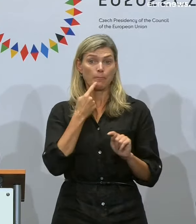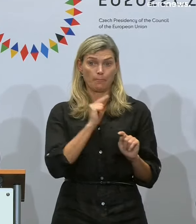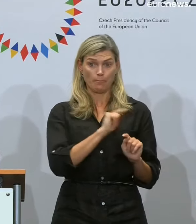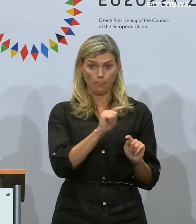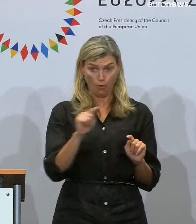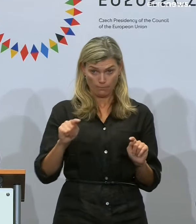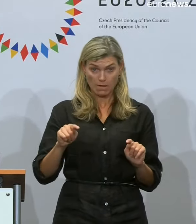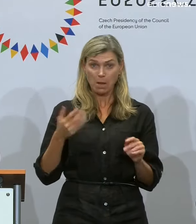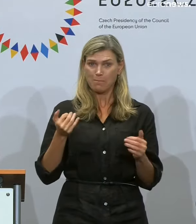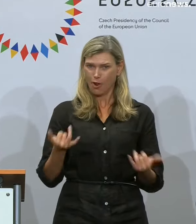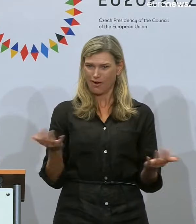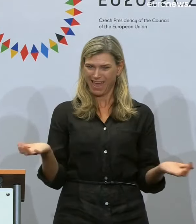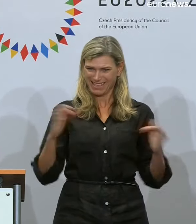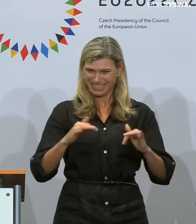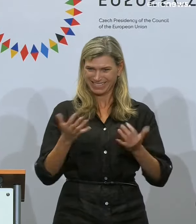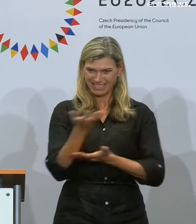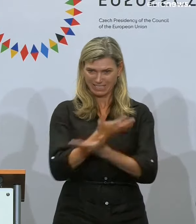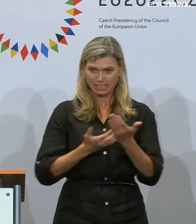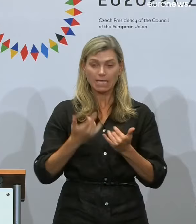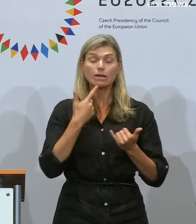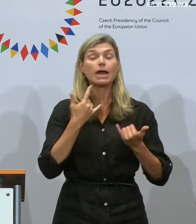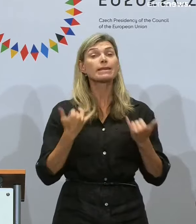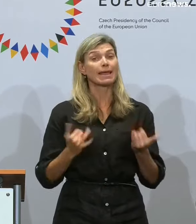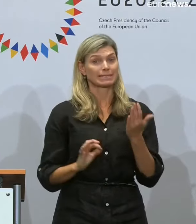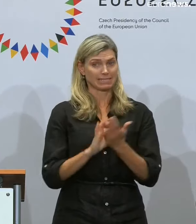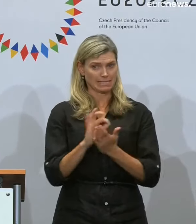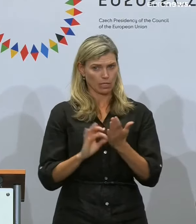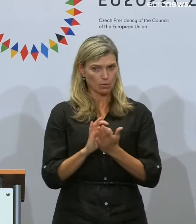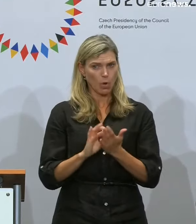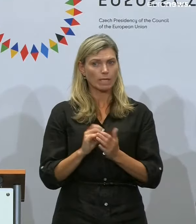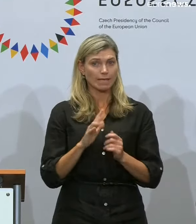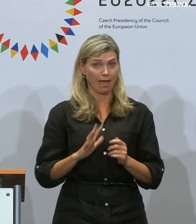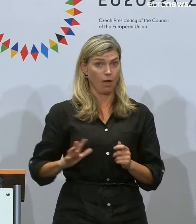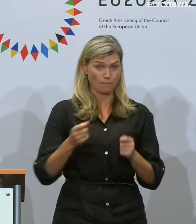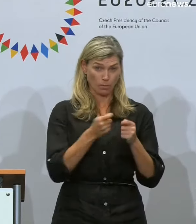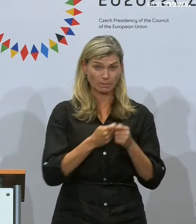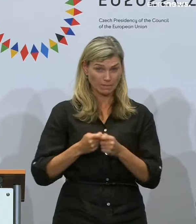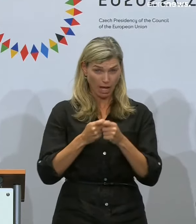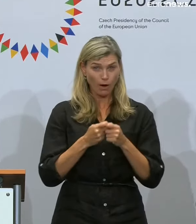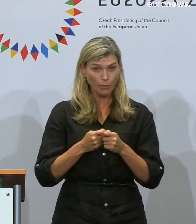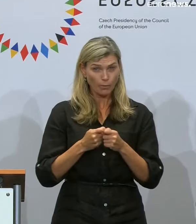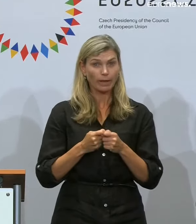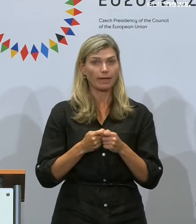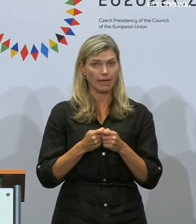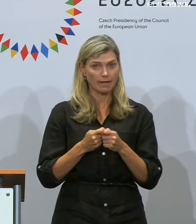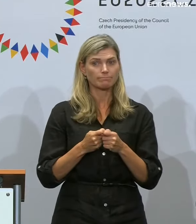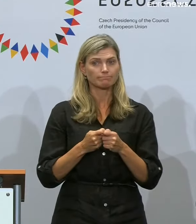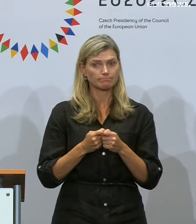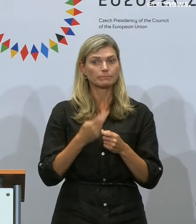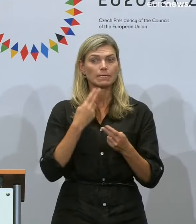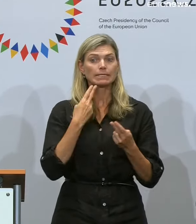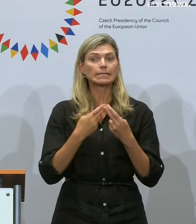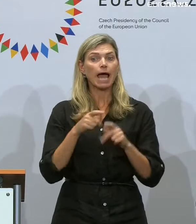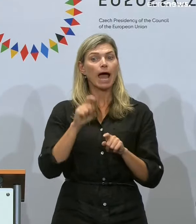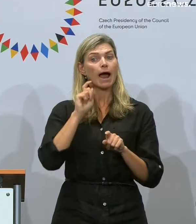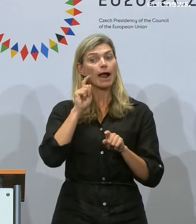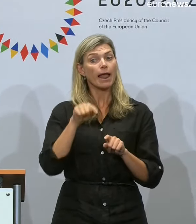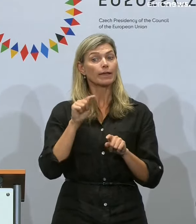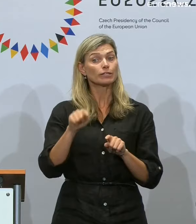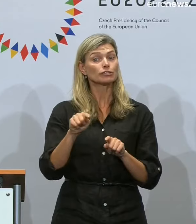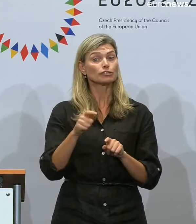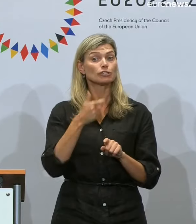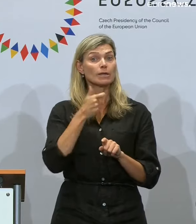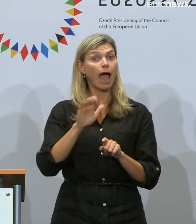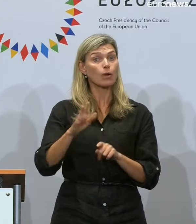the situation, member states can take national measures. National measures on the process of delivering visas,